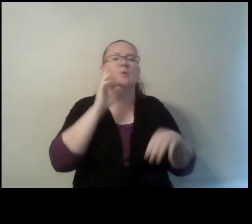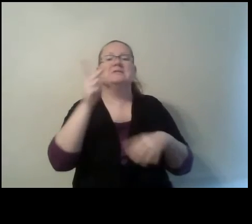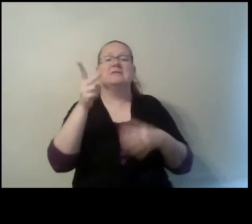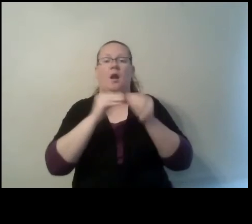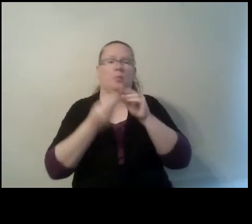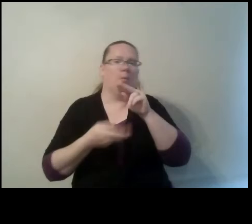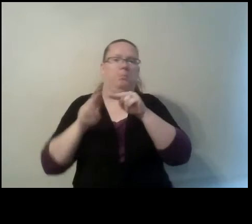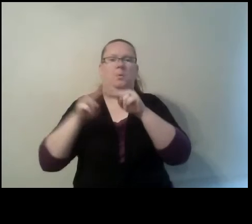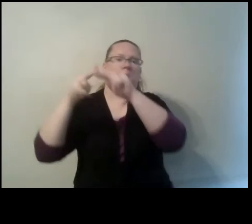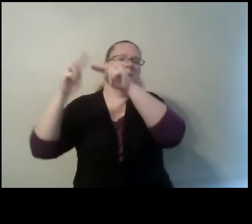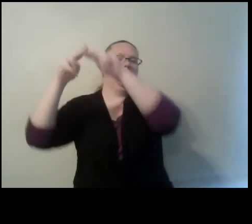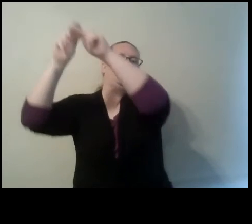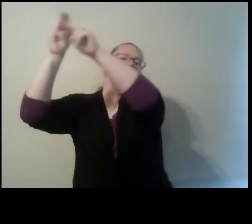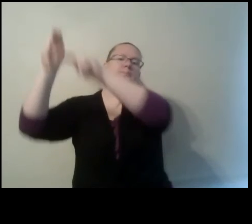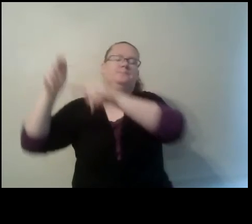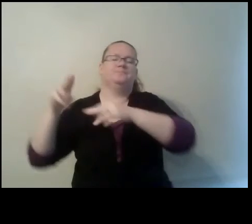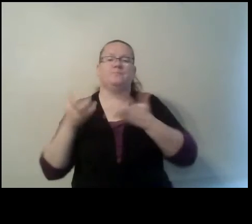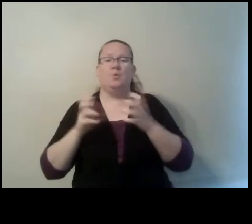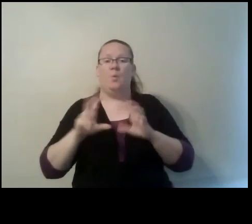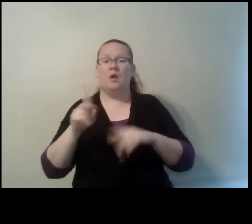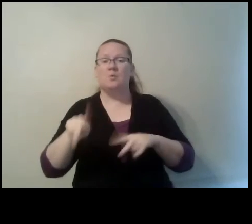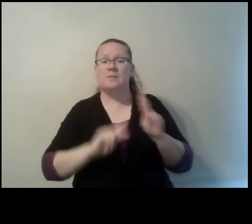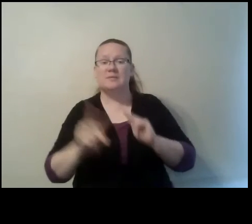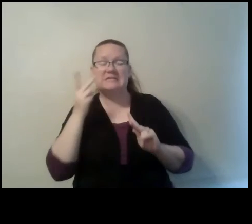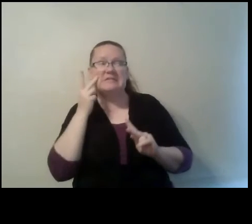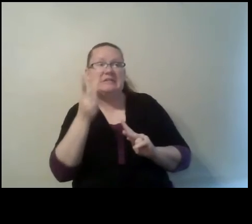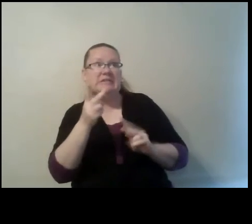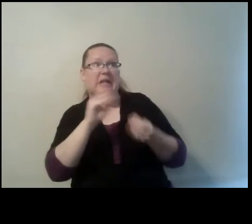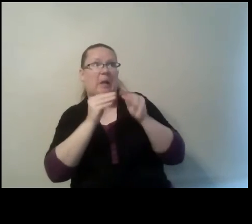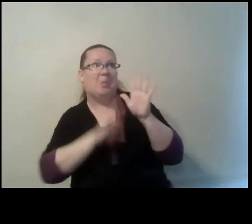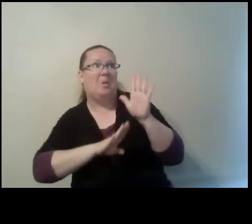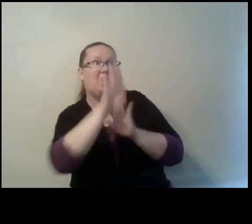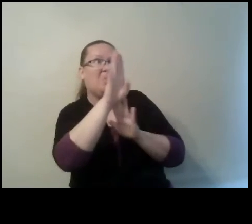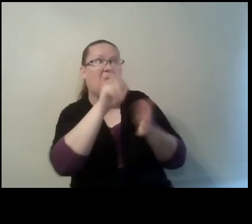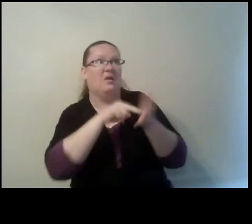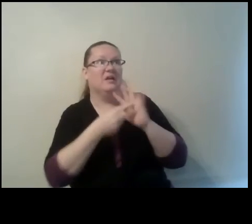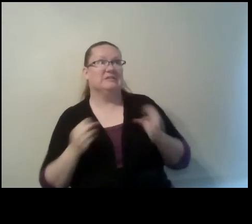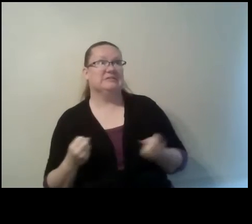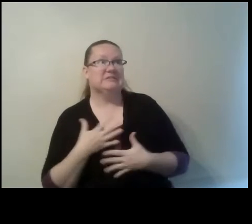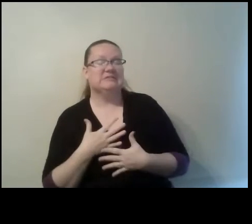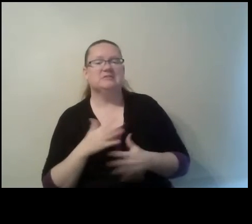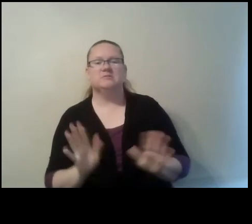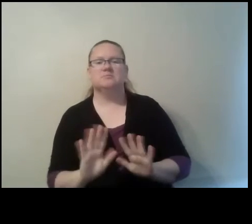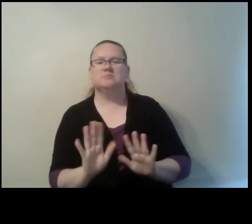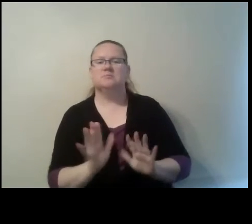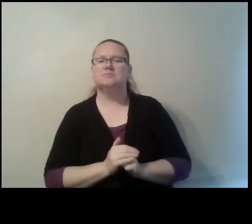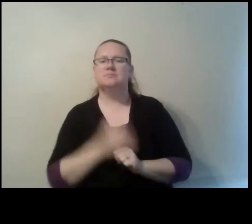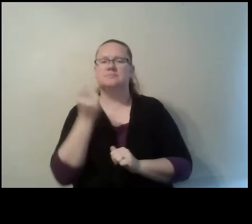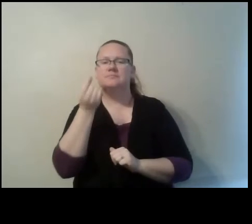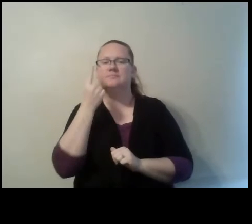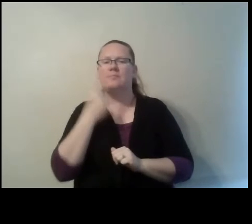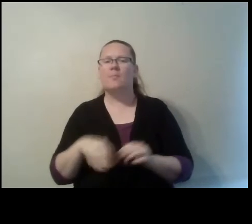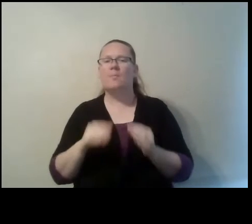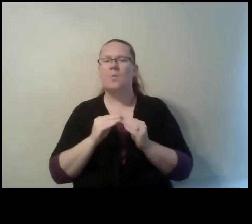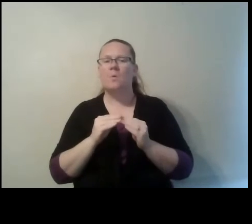don't want the community to be scared when they see that. What we want them to understand is that we have more people out here